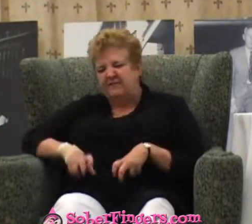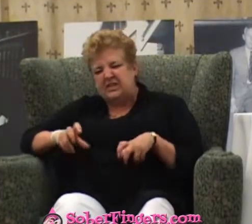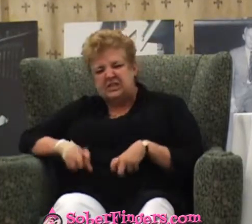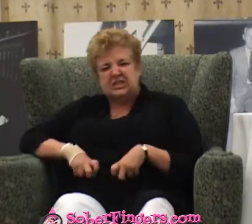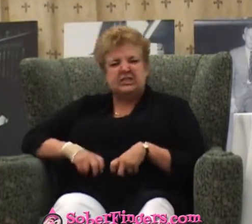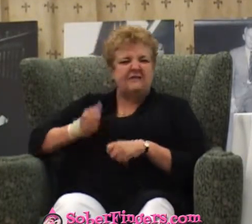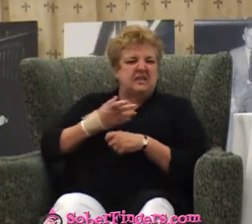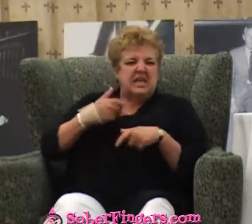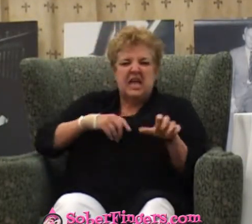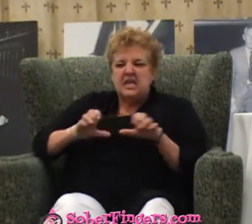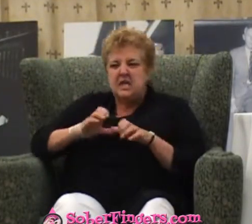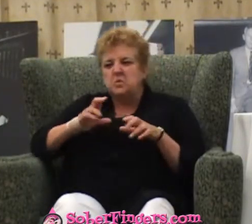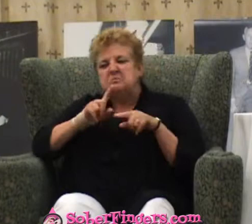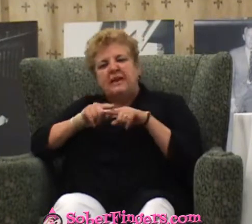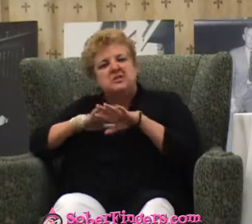by fear.